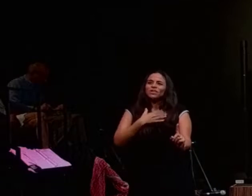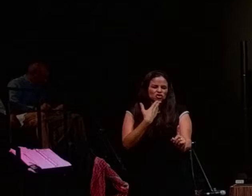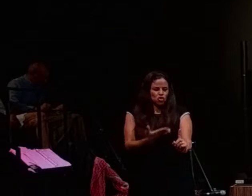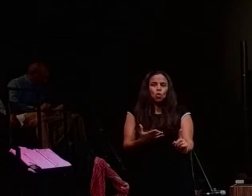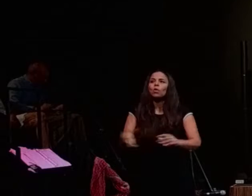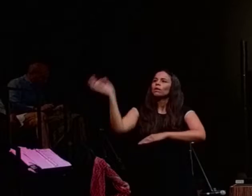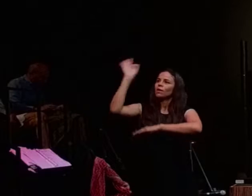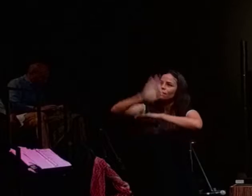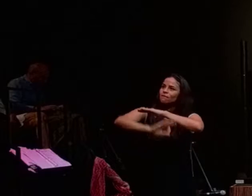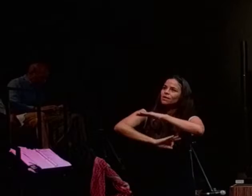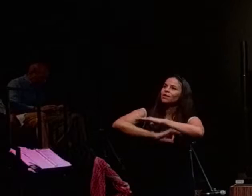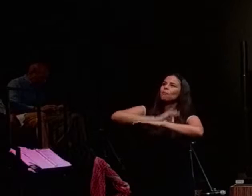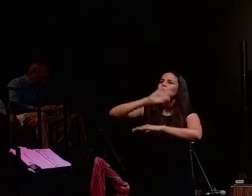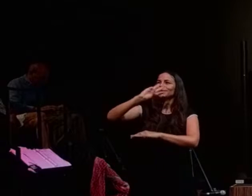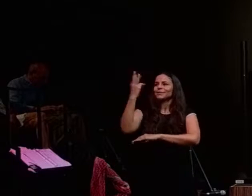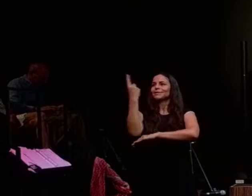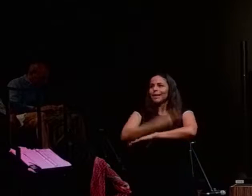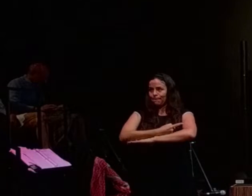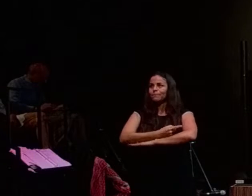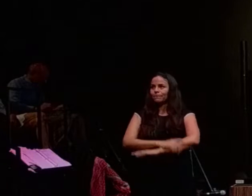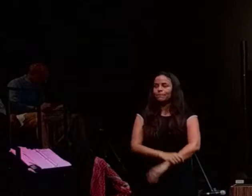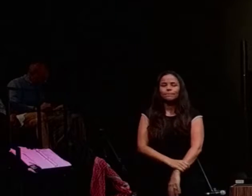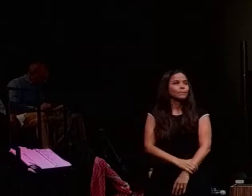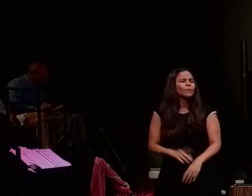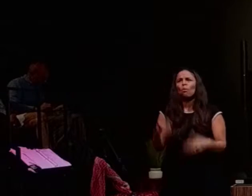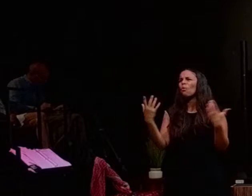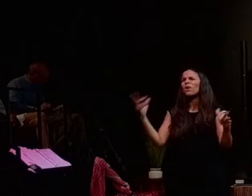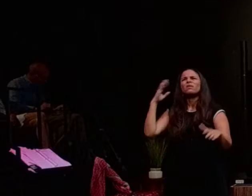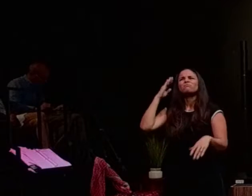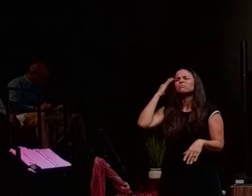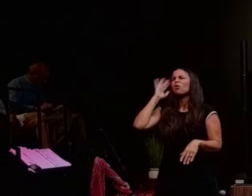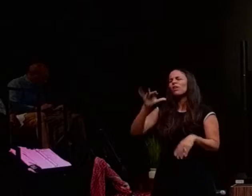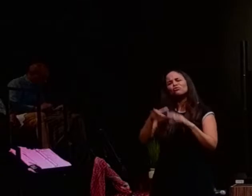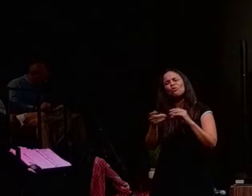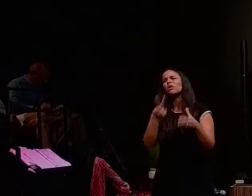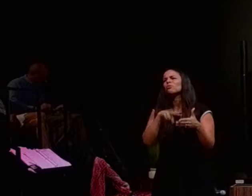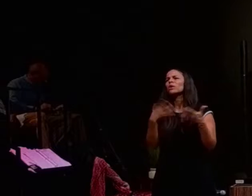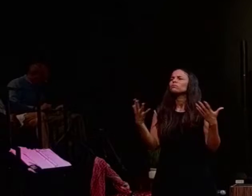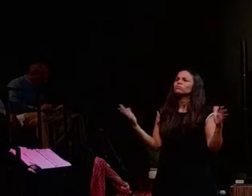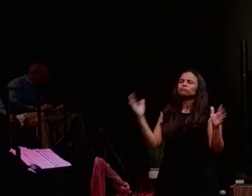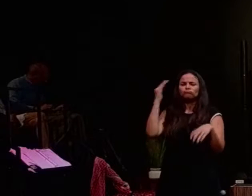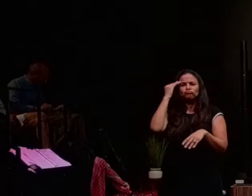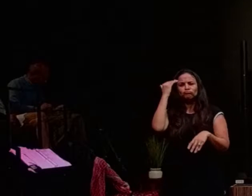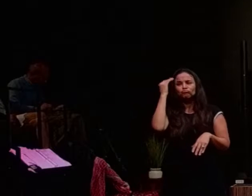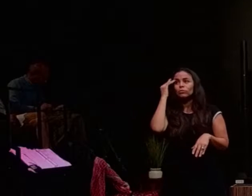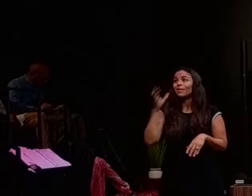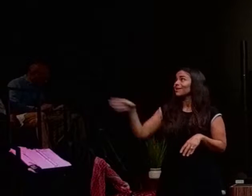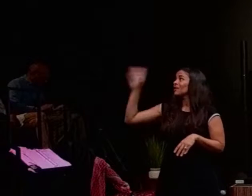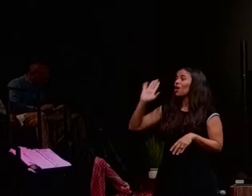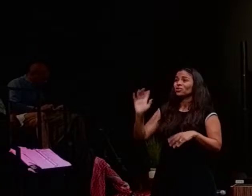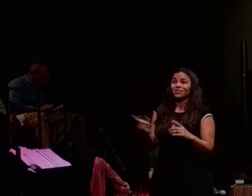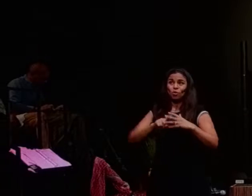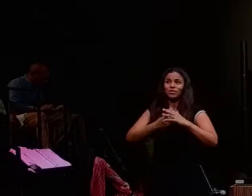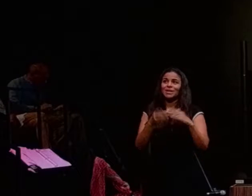evening, and there was morning, the sixth day. We've all heard this story. We've all read it. This is God's original